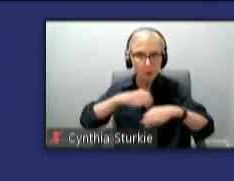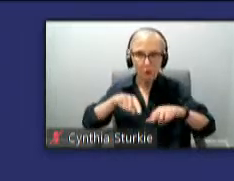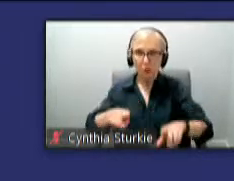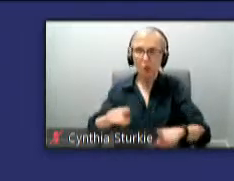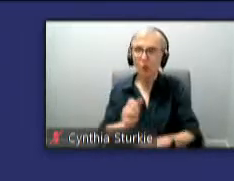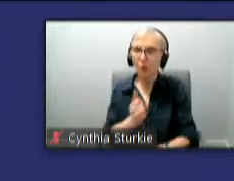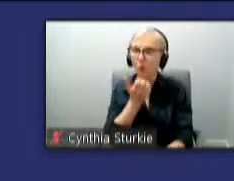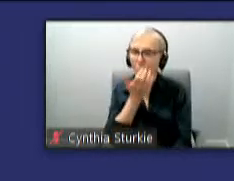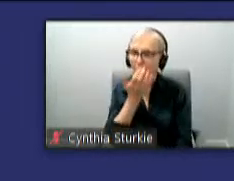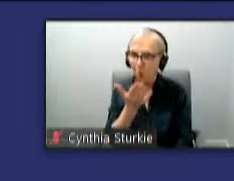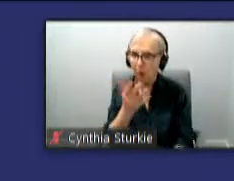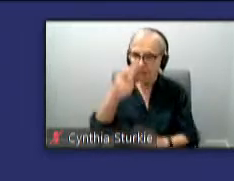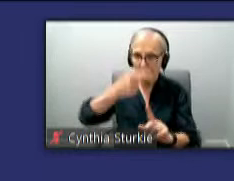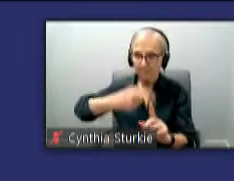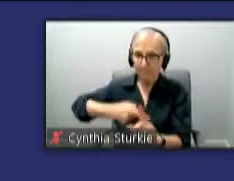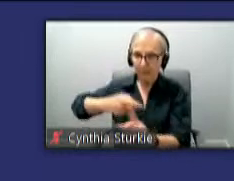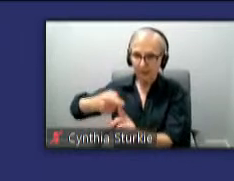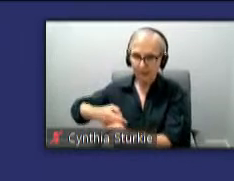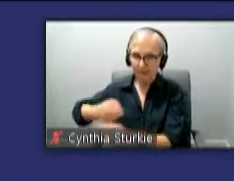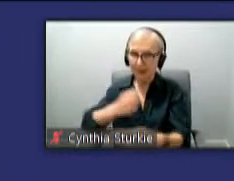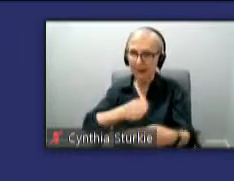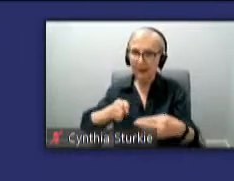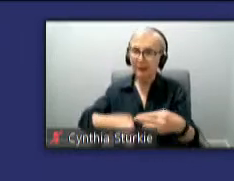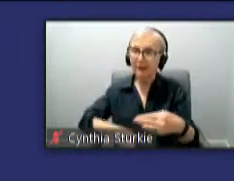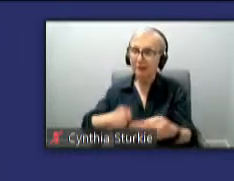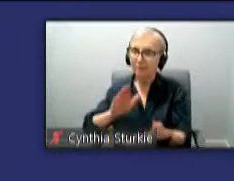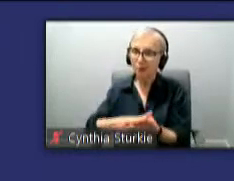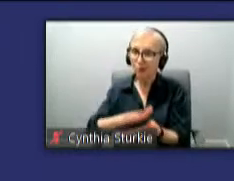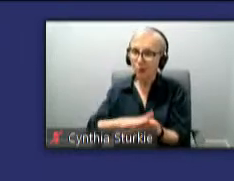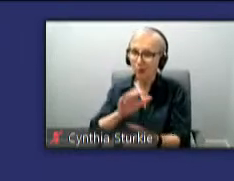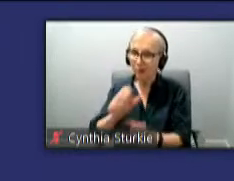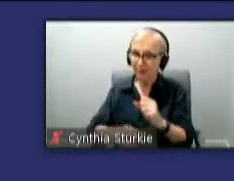the school year. Next slide.